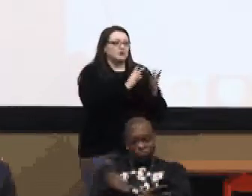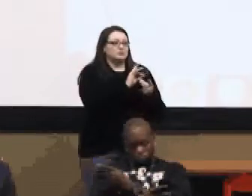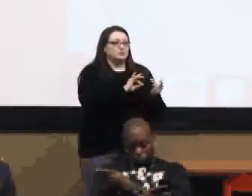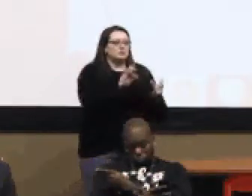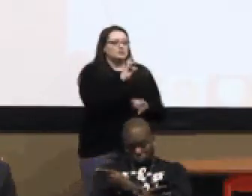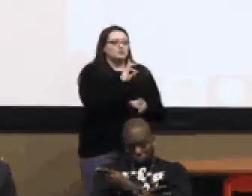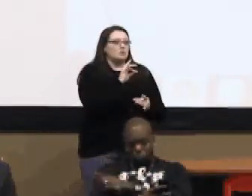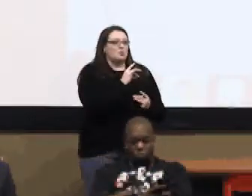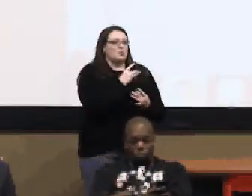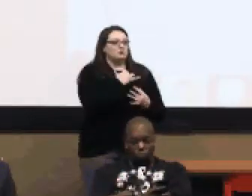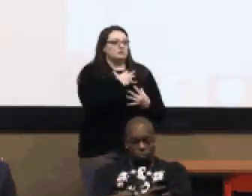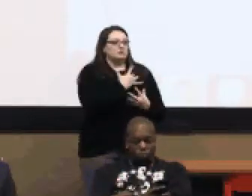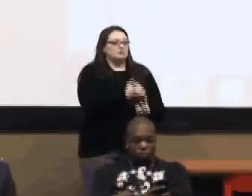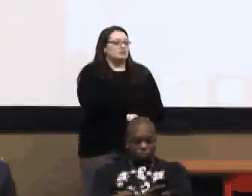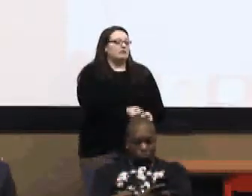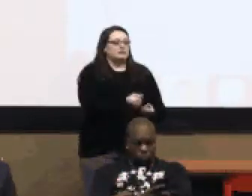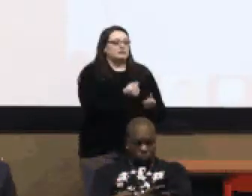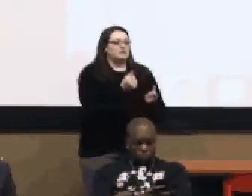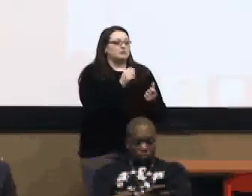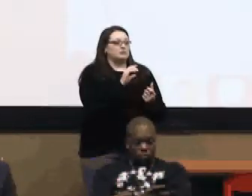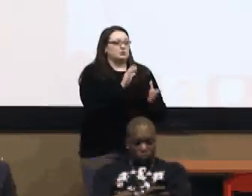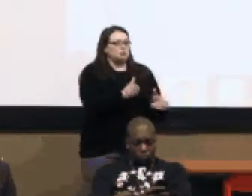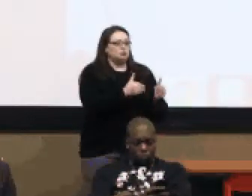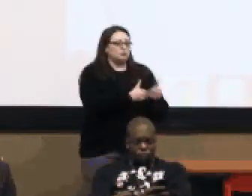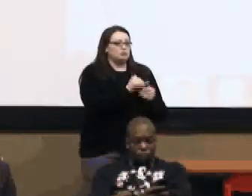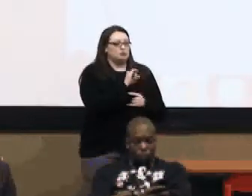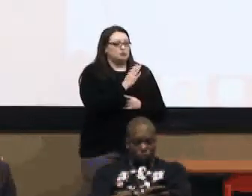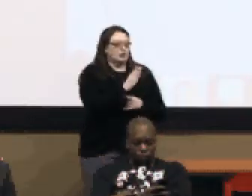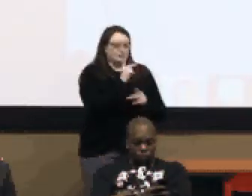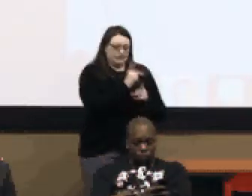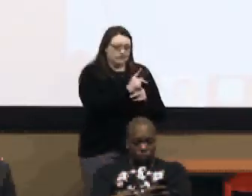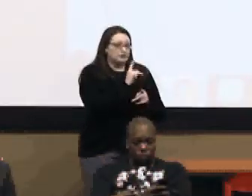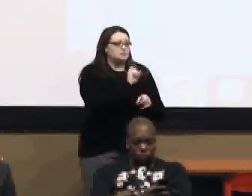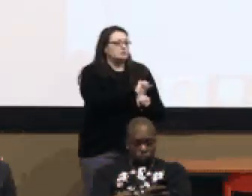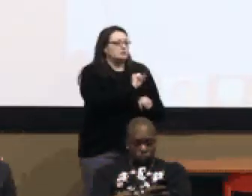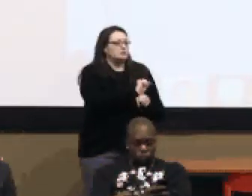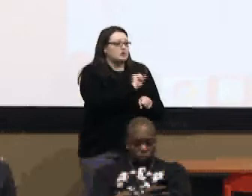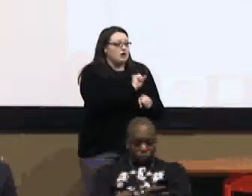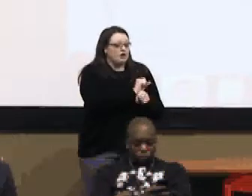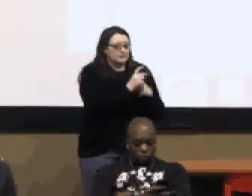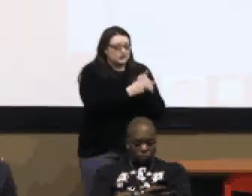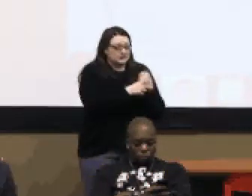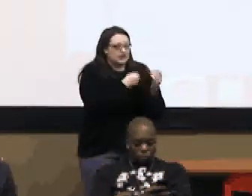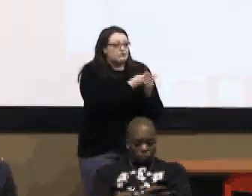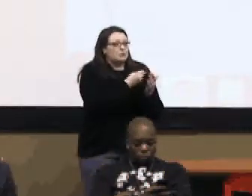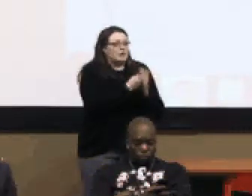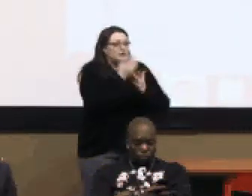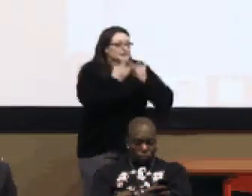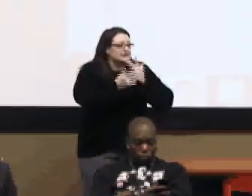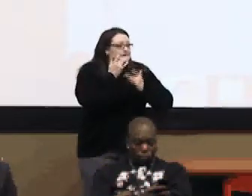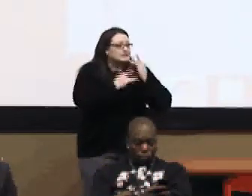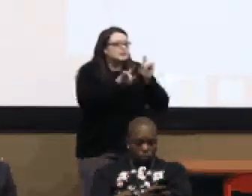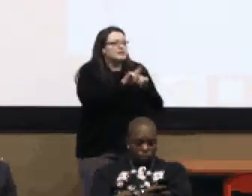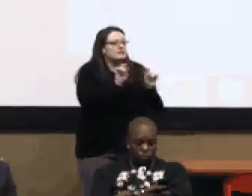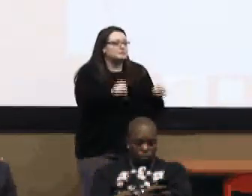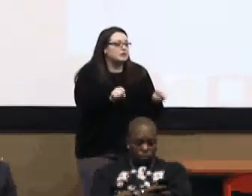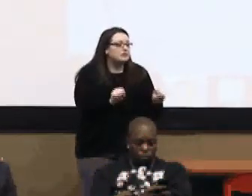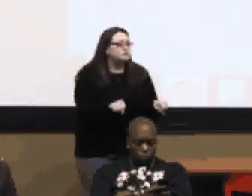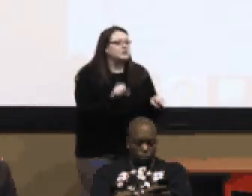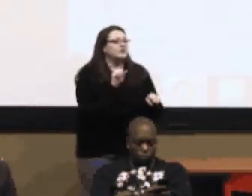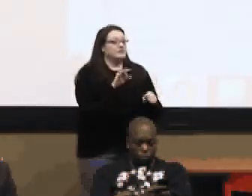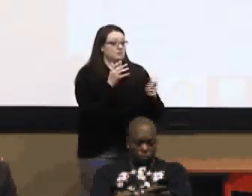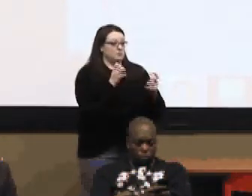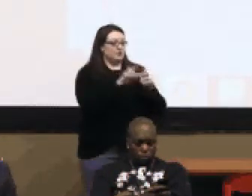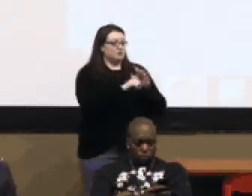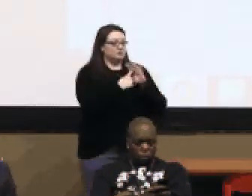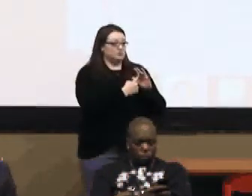cubicle job. Like, keep that job, save your money, live as frugally as you can, because if you